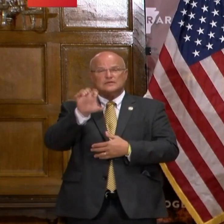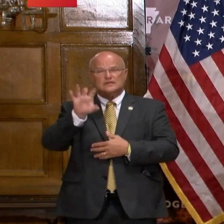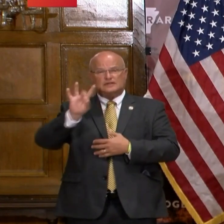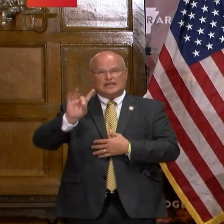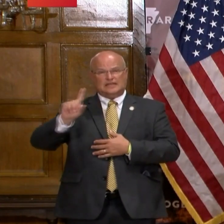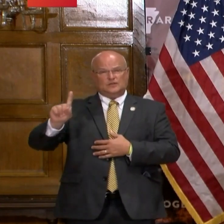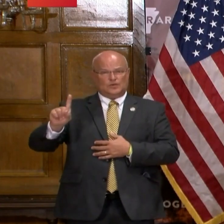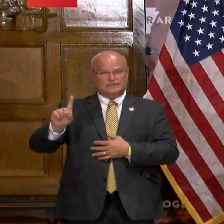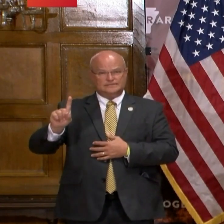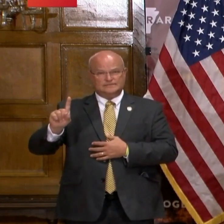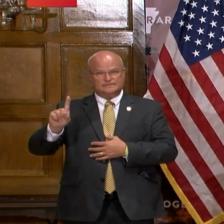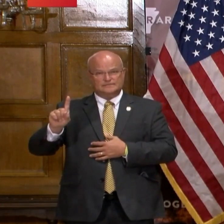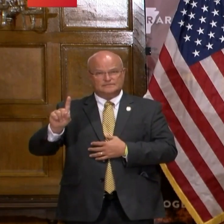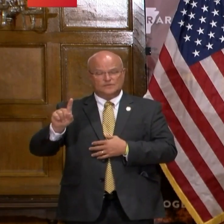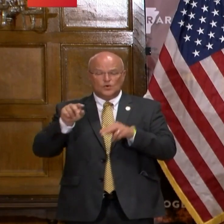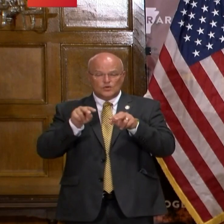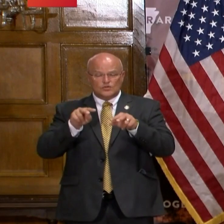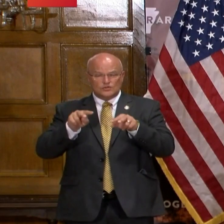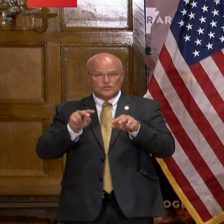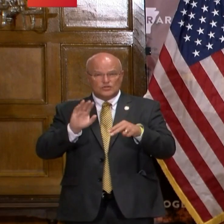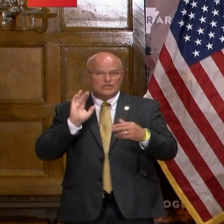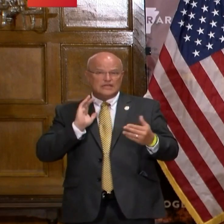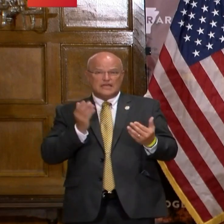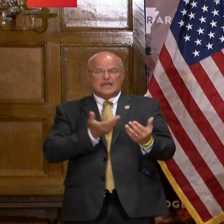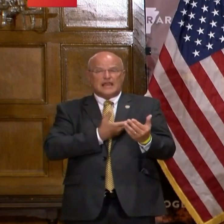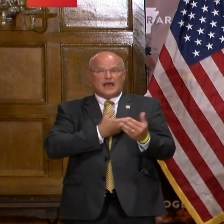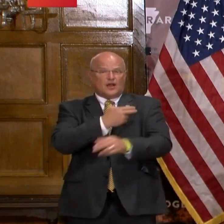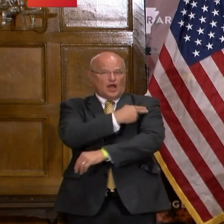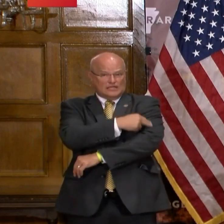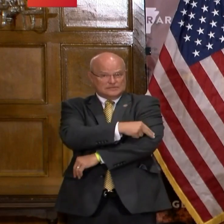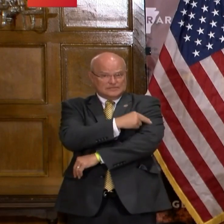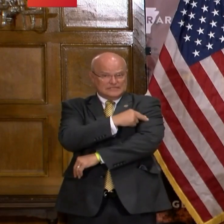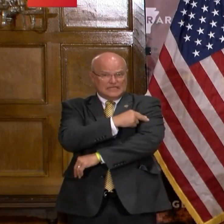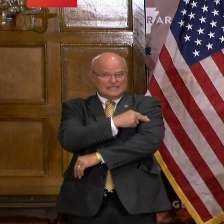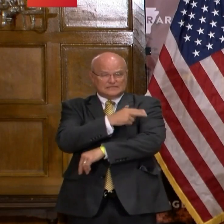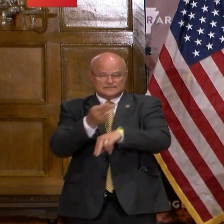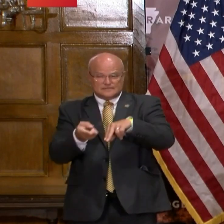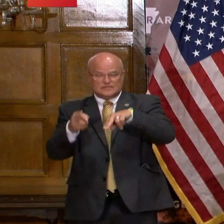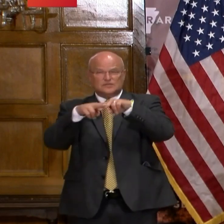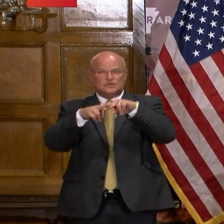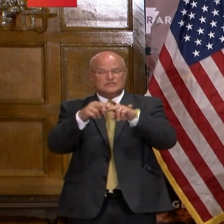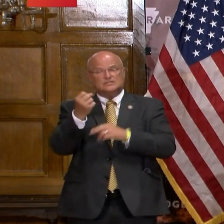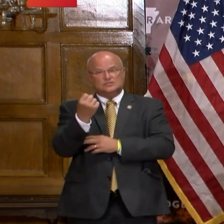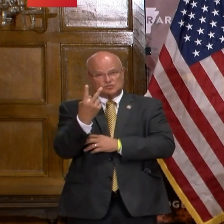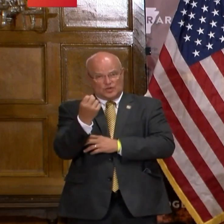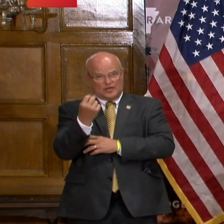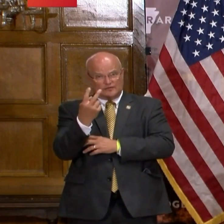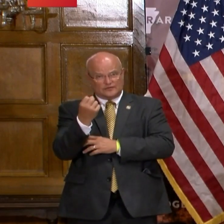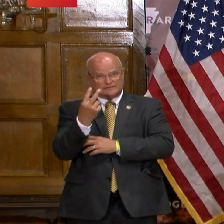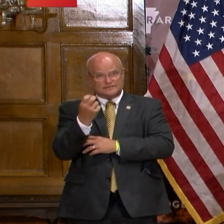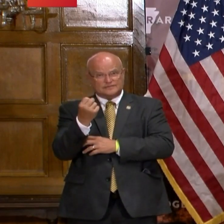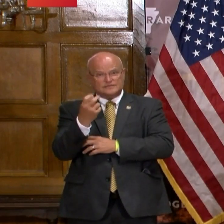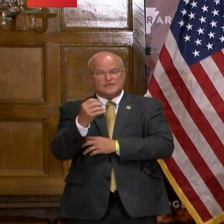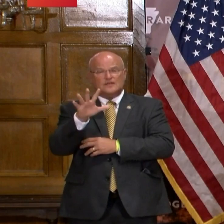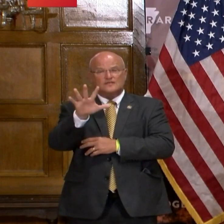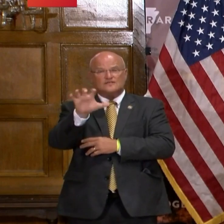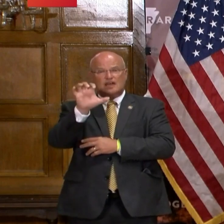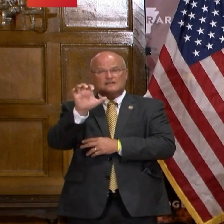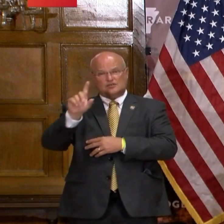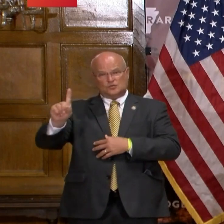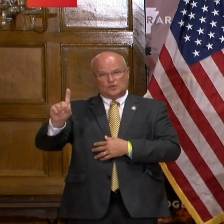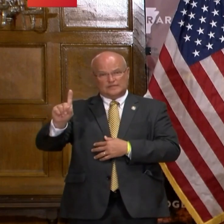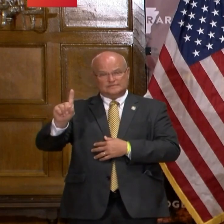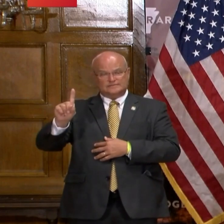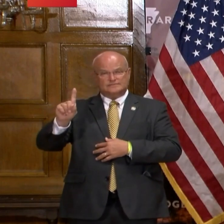40,181. When you look at our hospitalizations, we've increased 12 hospitalizations to